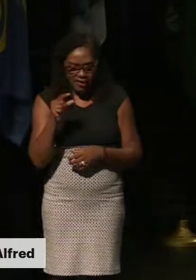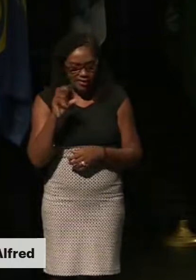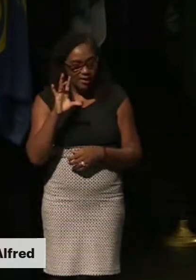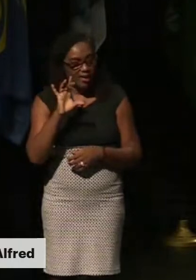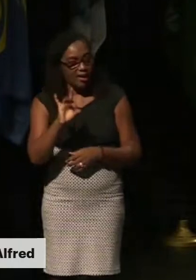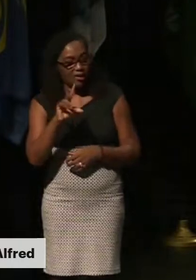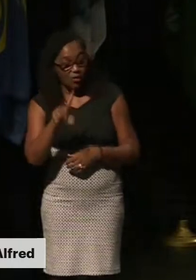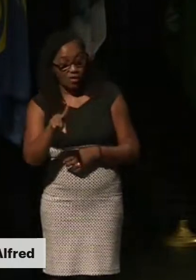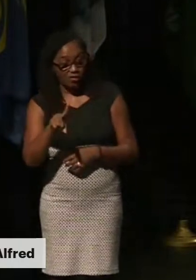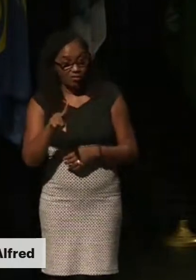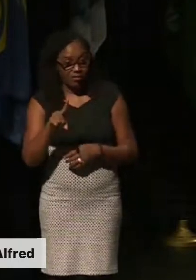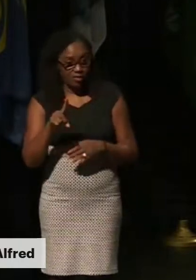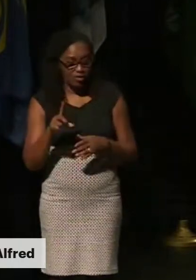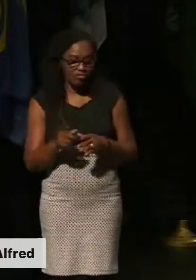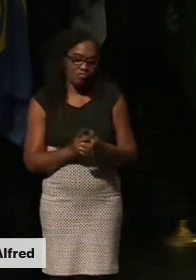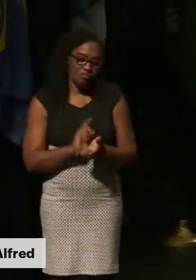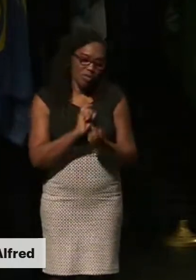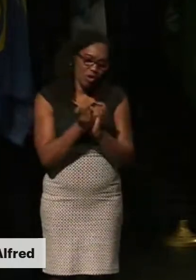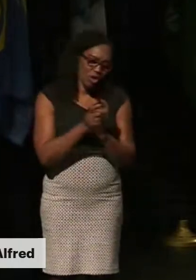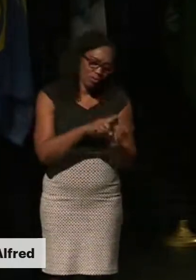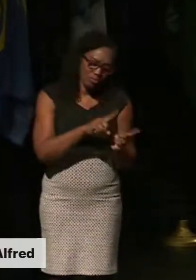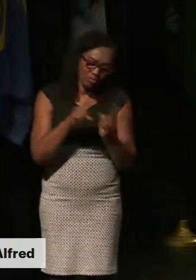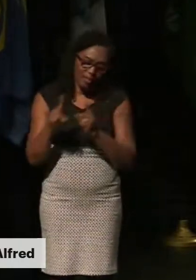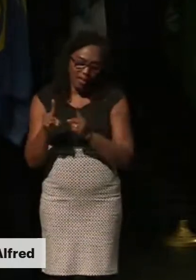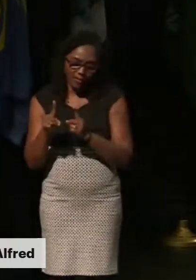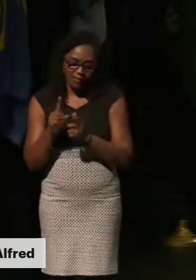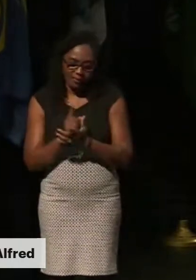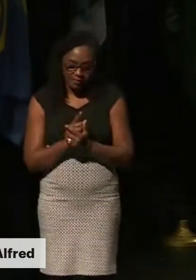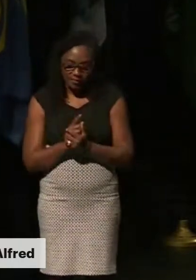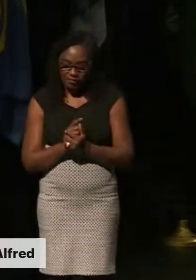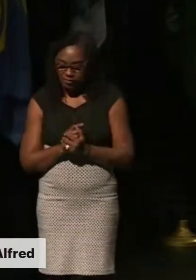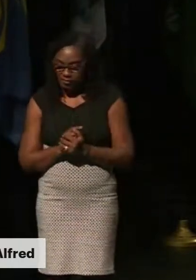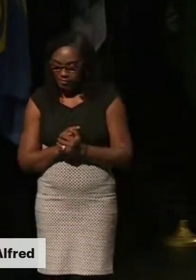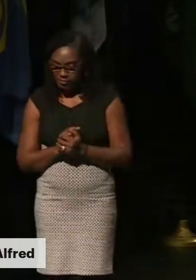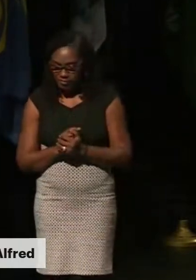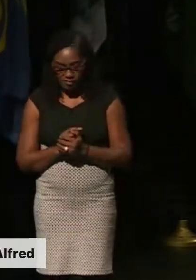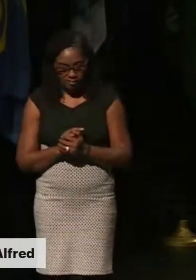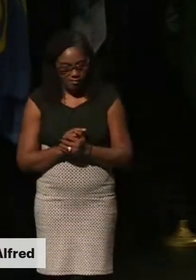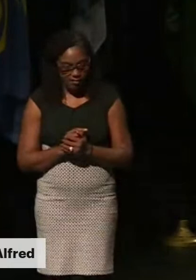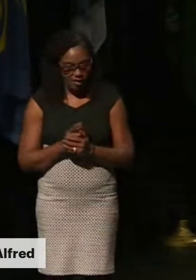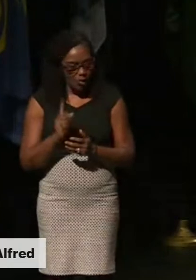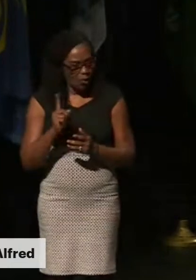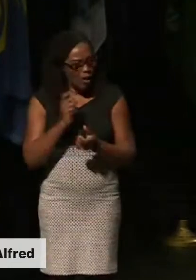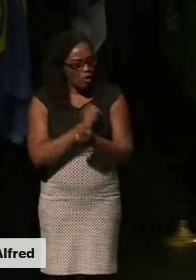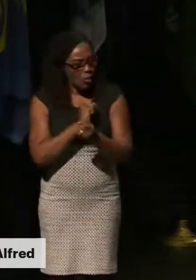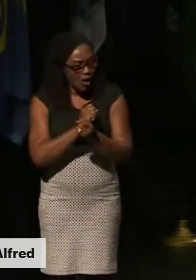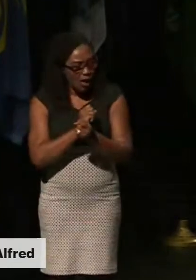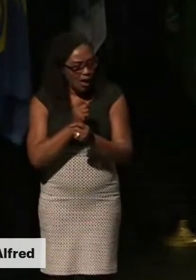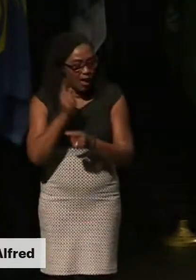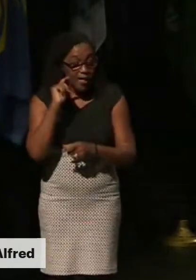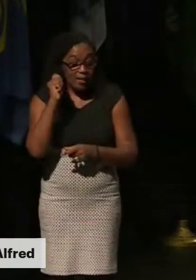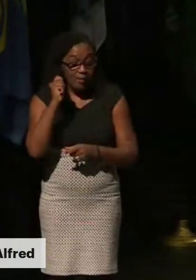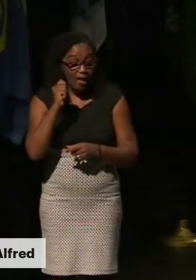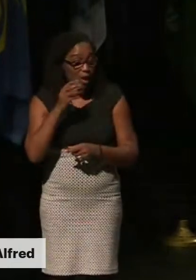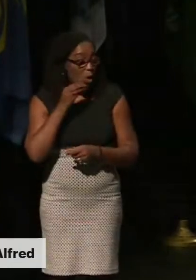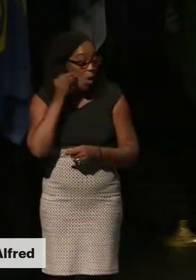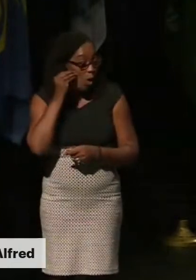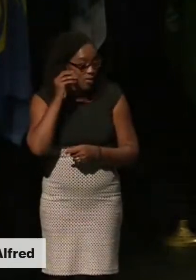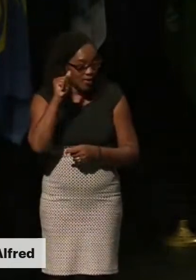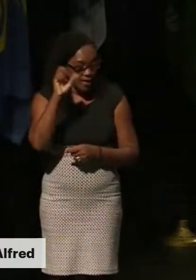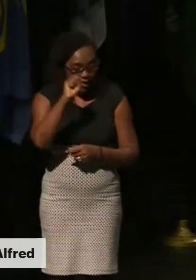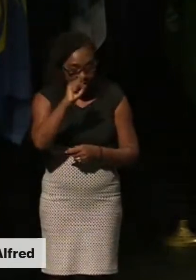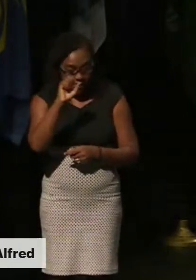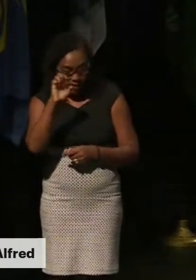to public service as a cultural officer at the Tobago House of Assembly, THA, a